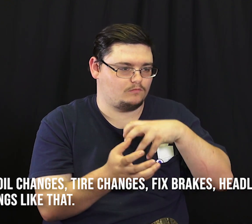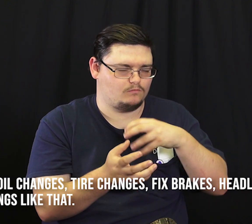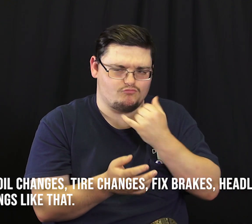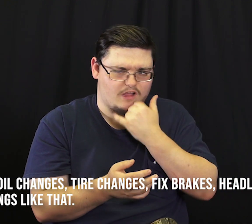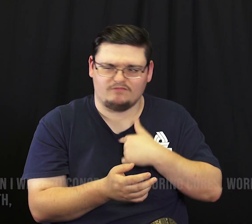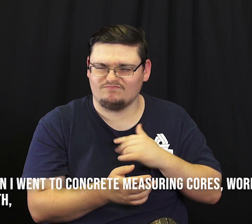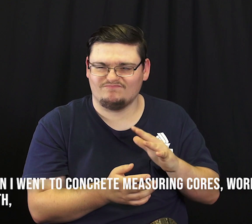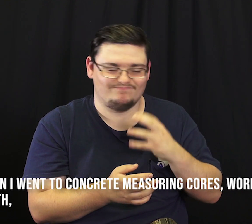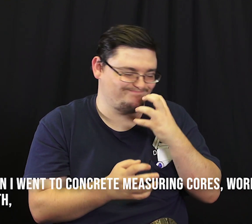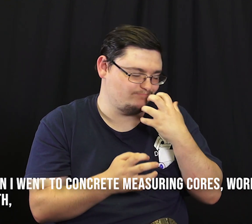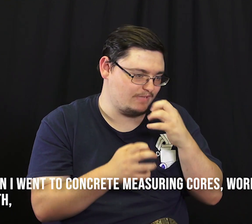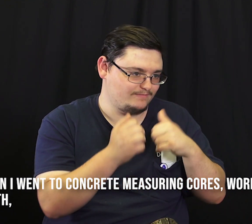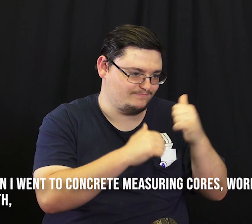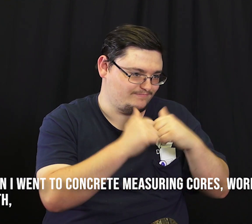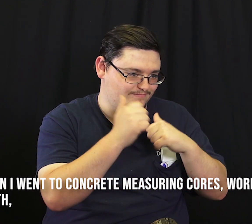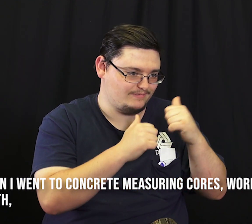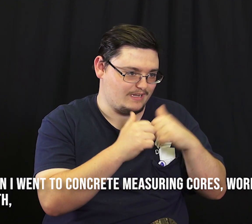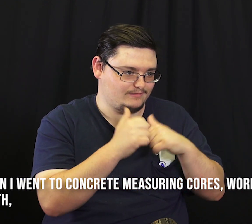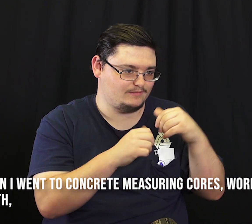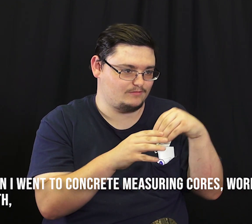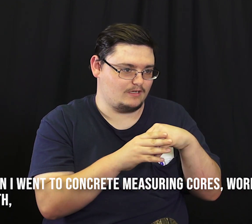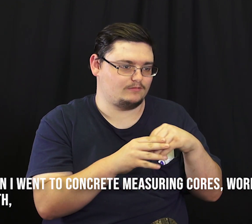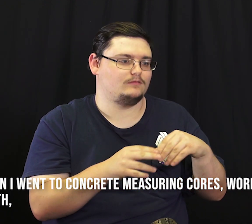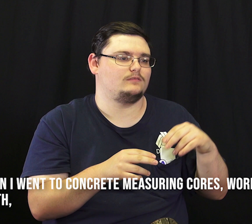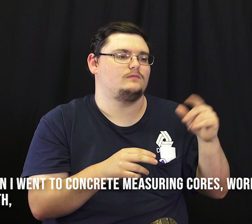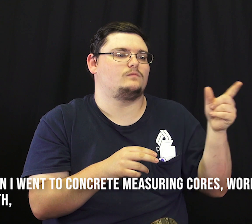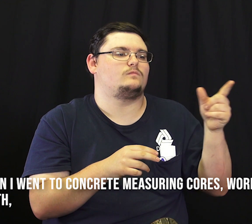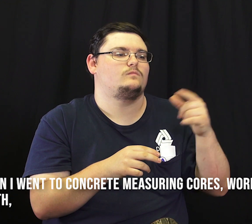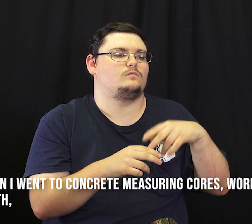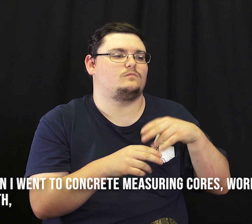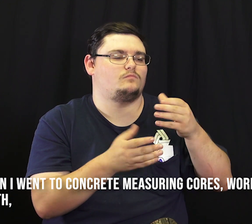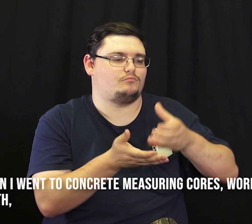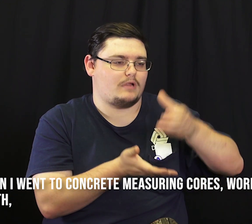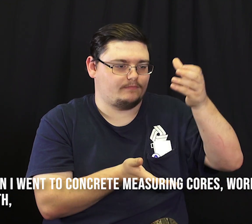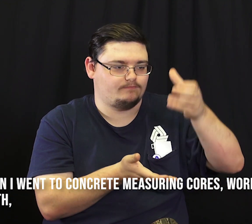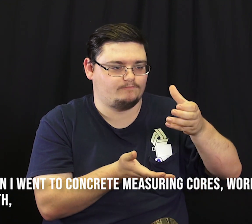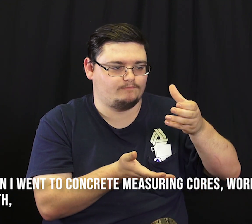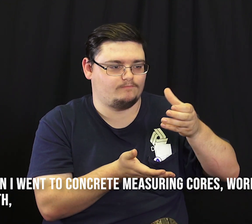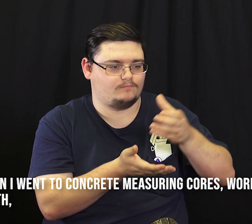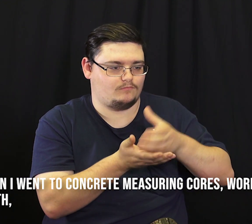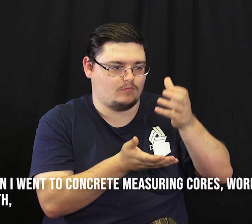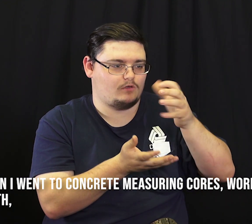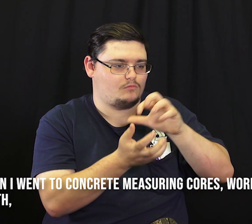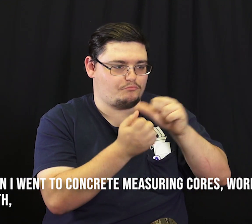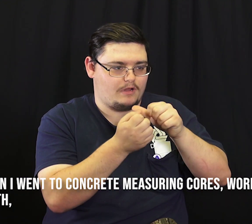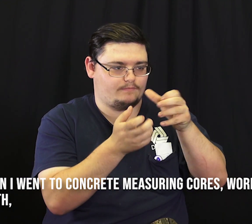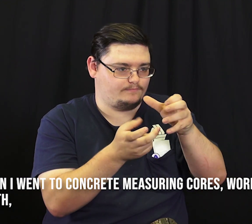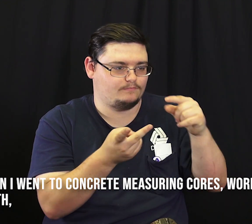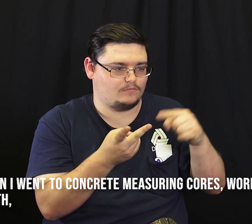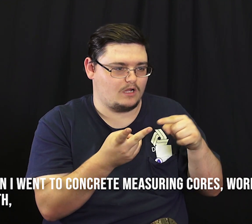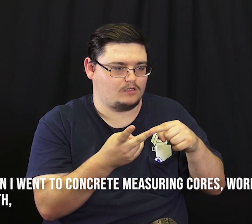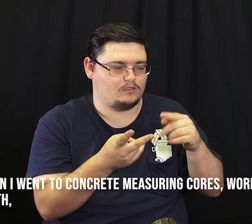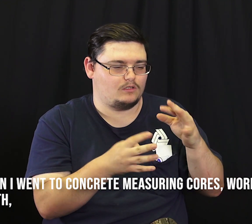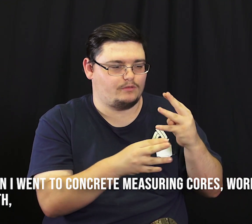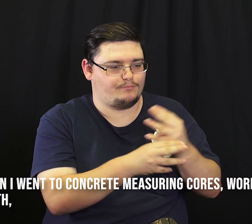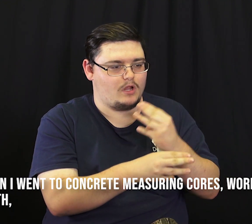Then my second internship was, it was in concrete first, doing the concrete cores, measuring